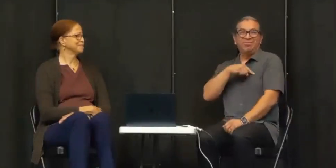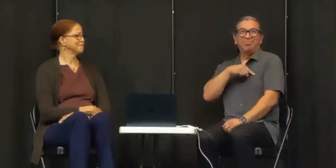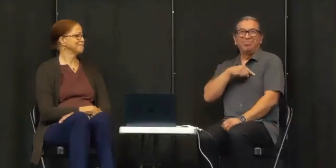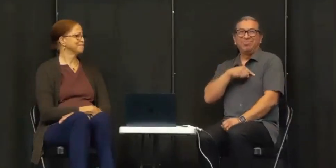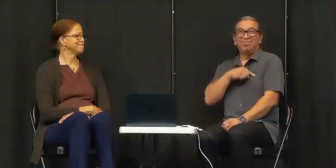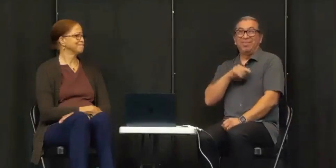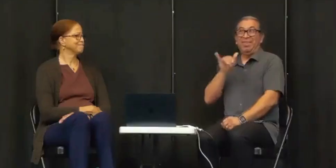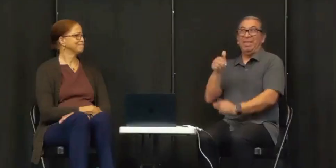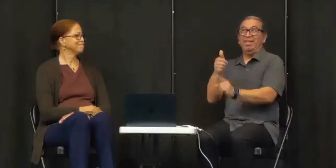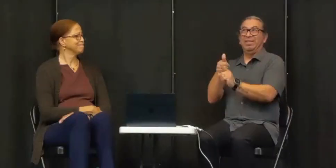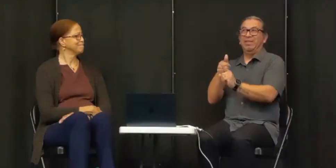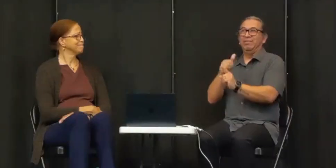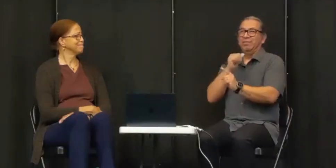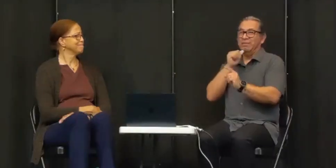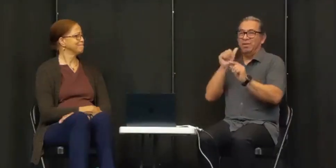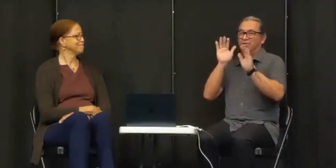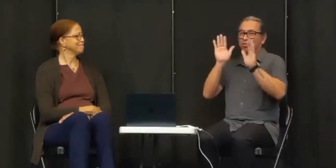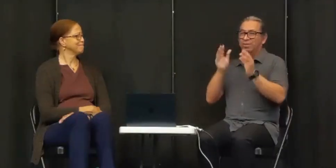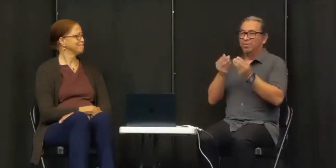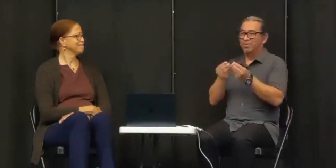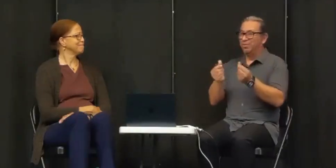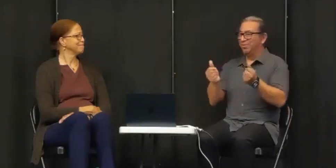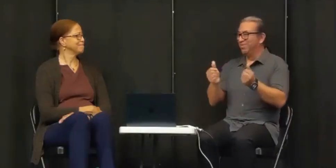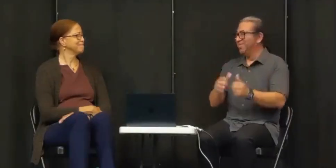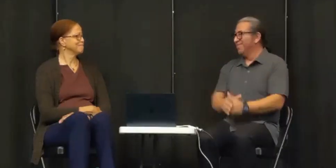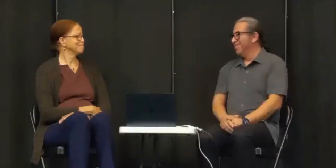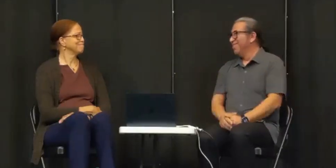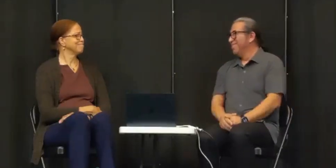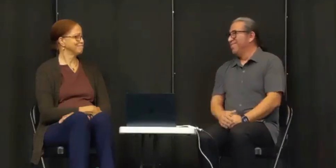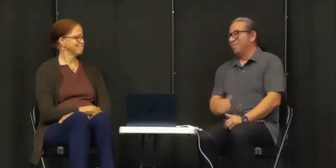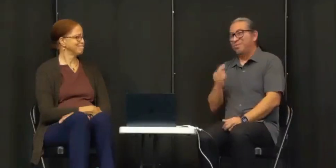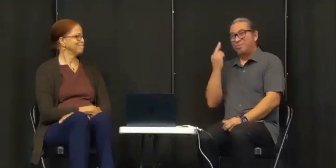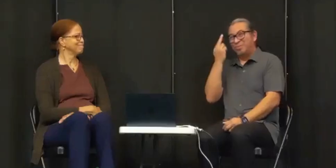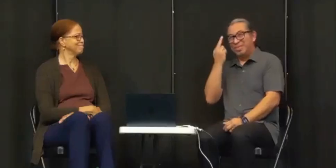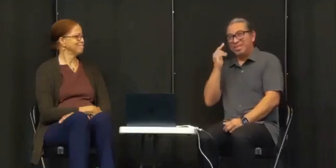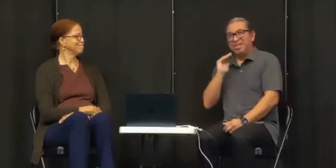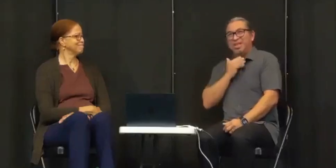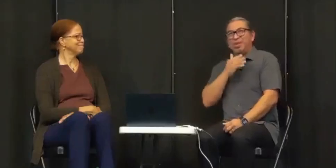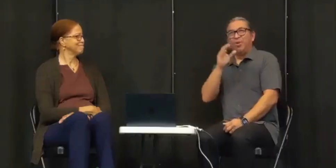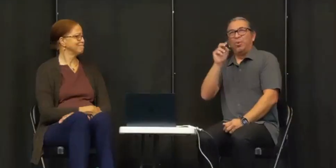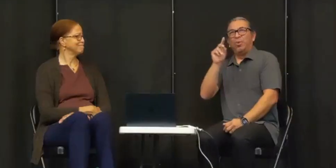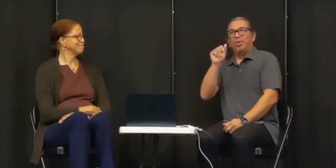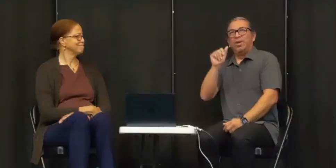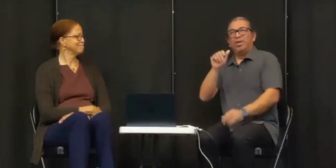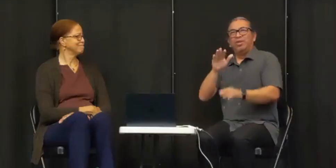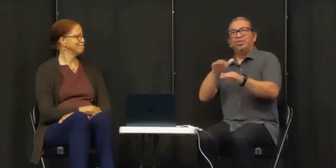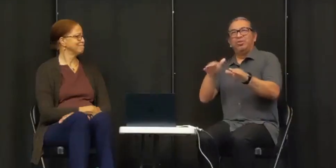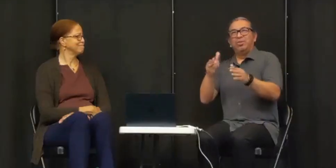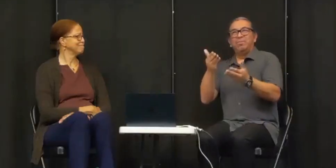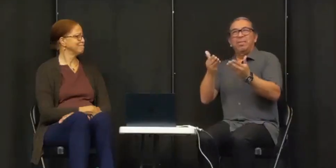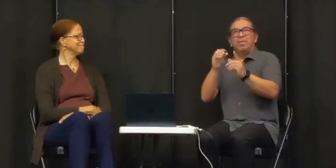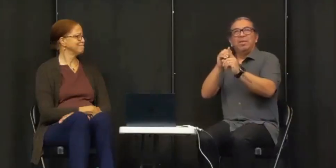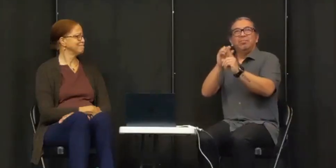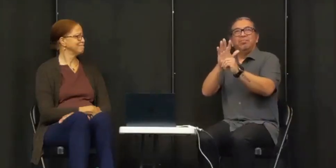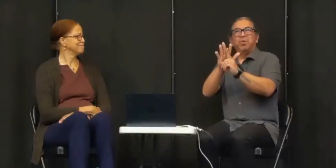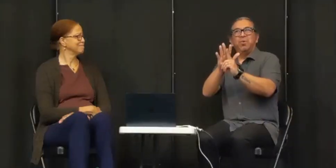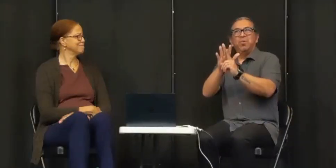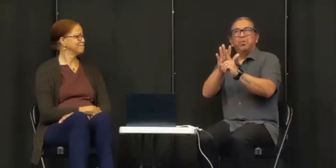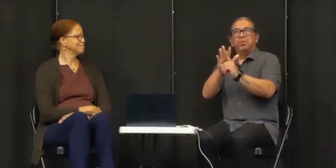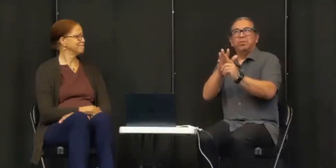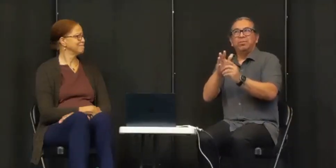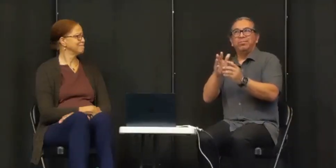have to interpret for us during all those things. That itself is not a great solution. The reason our coda